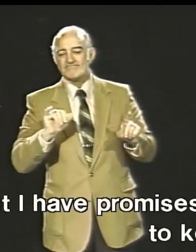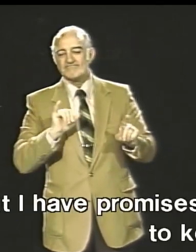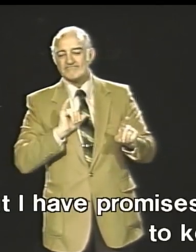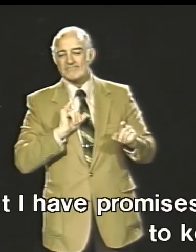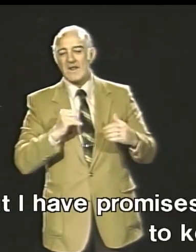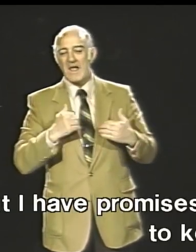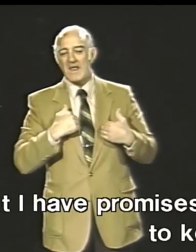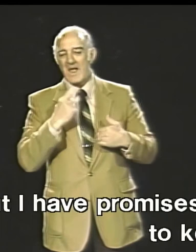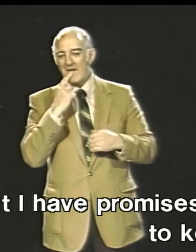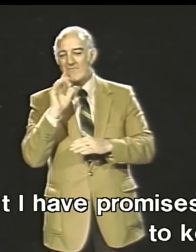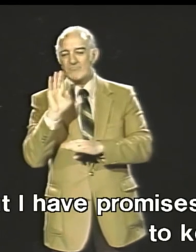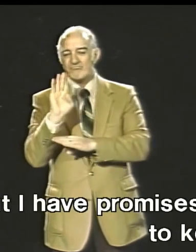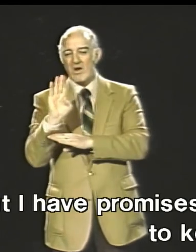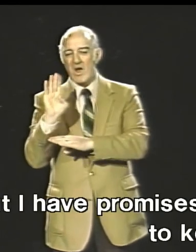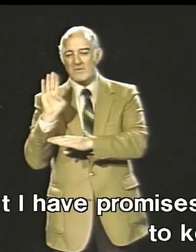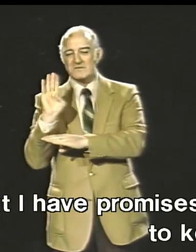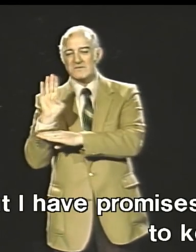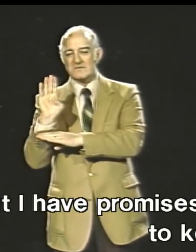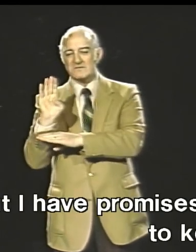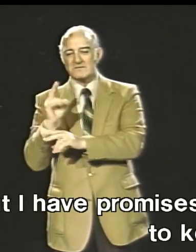but I have promises to keep